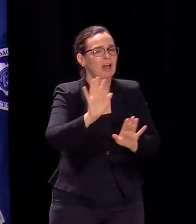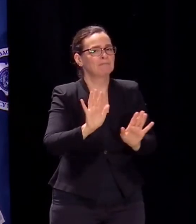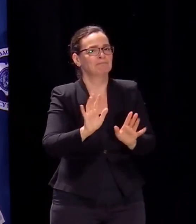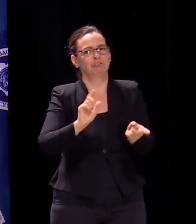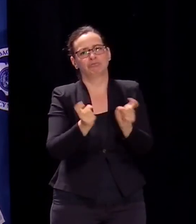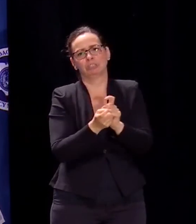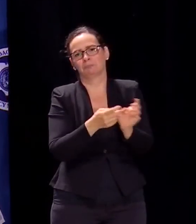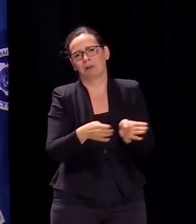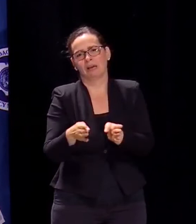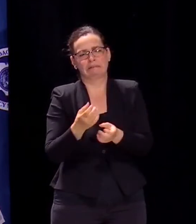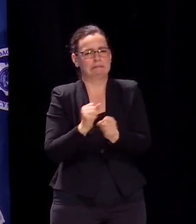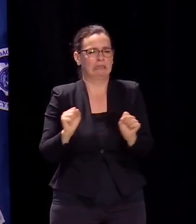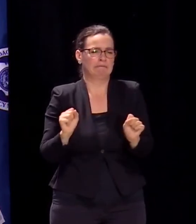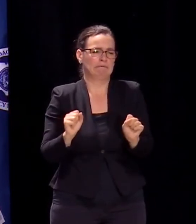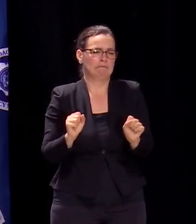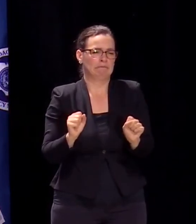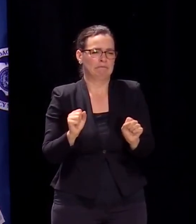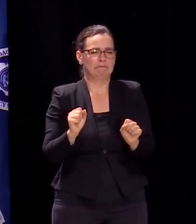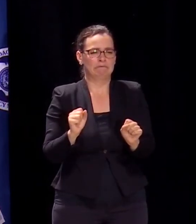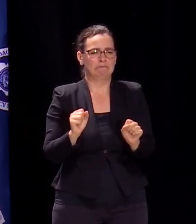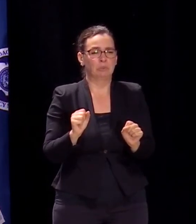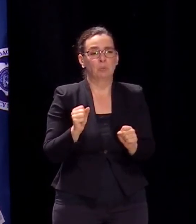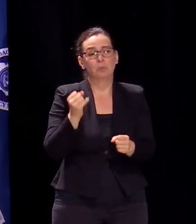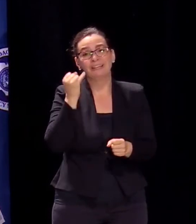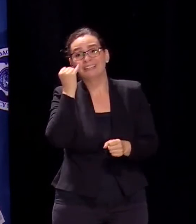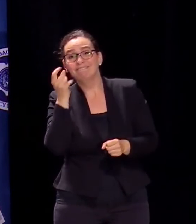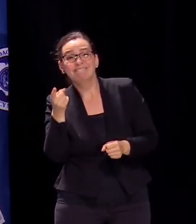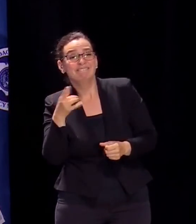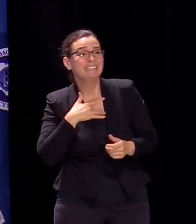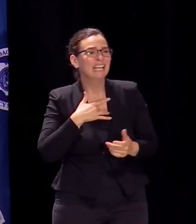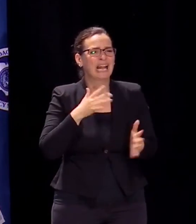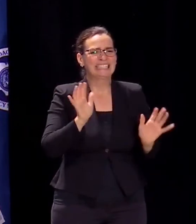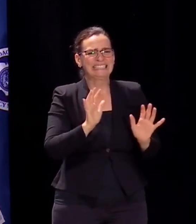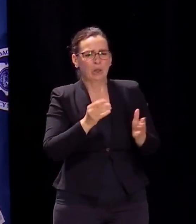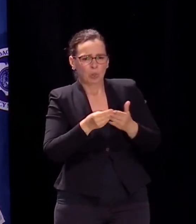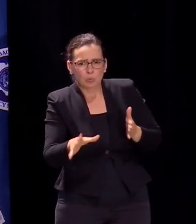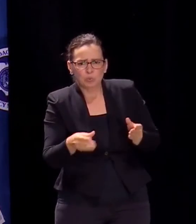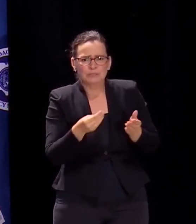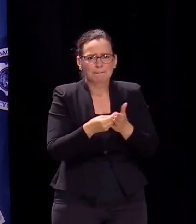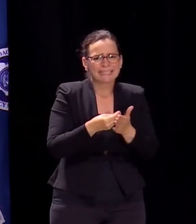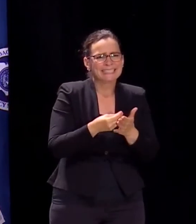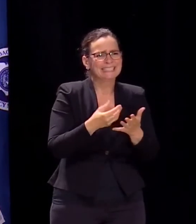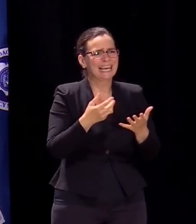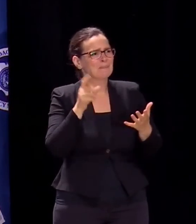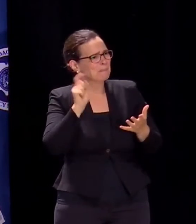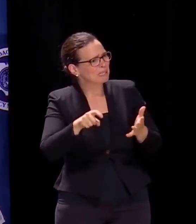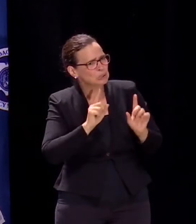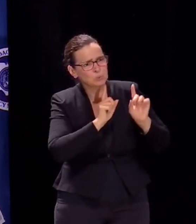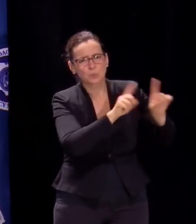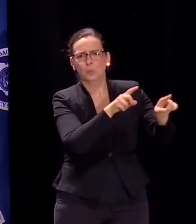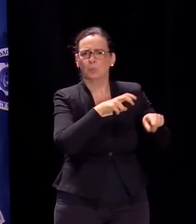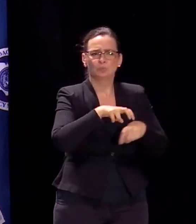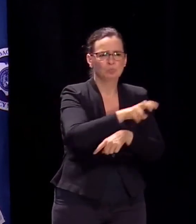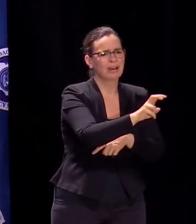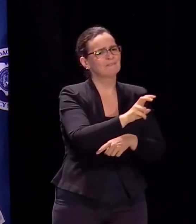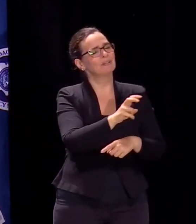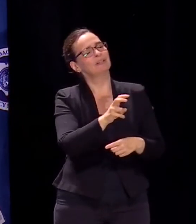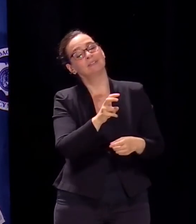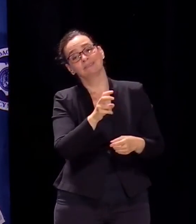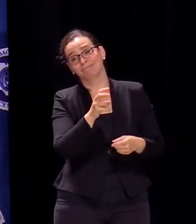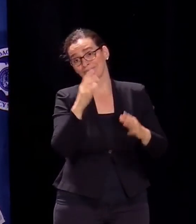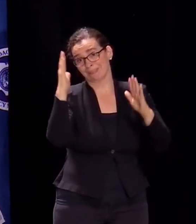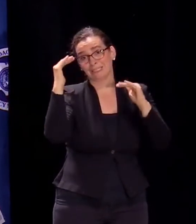put themselves in a quarantine. The other thing too is things change, so you may go to a spot that was 1 week under the metrics of being a